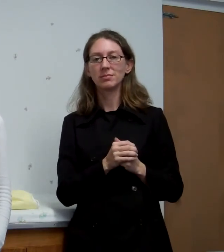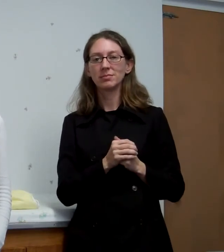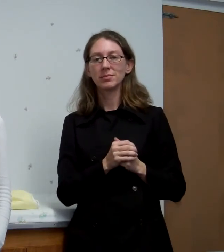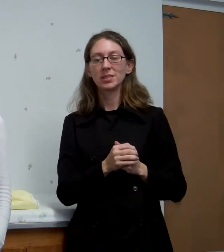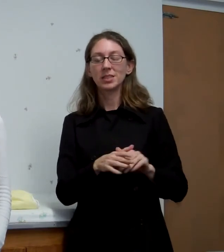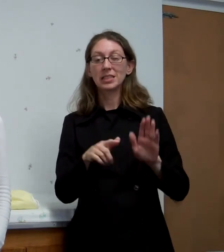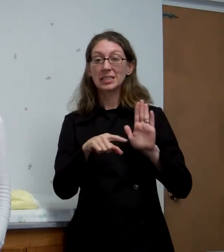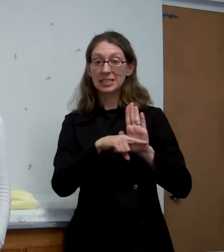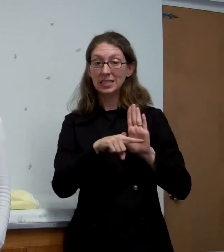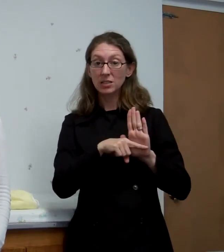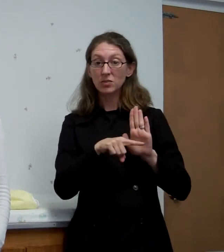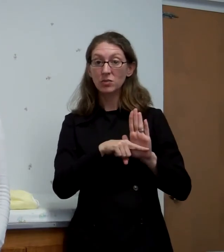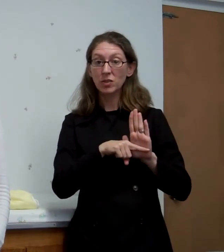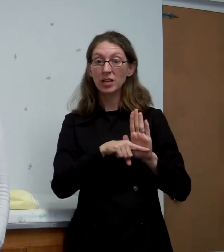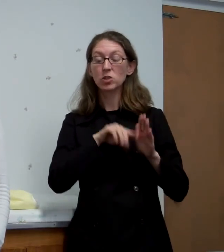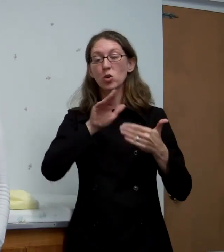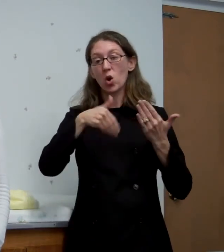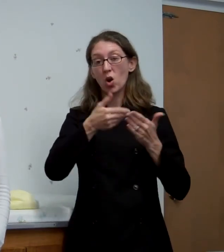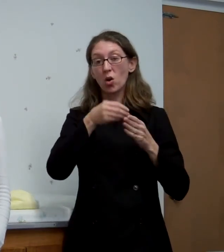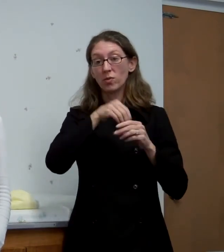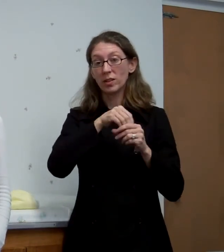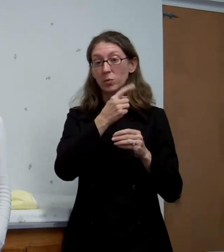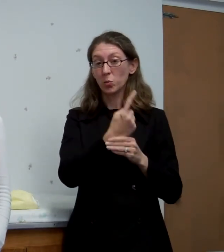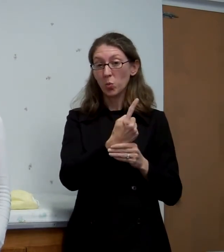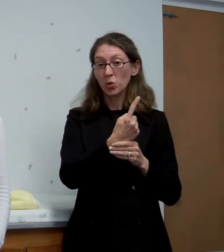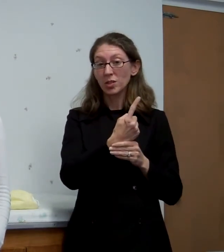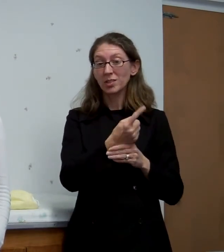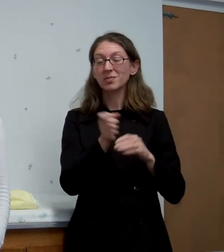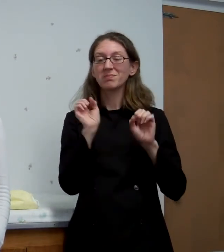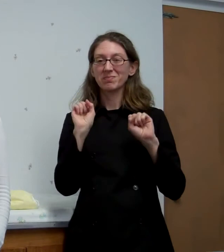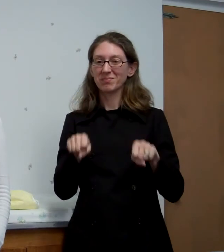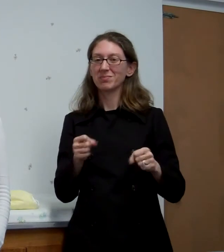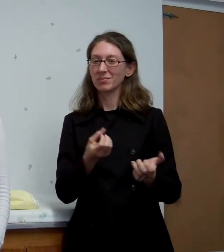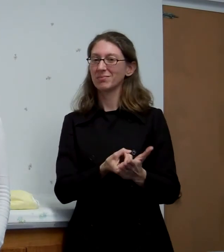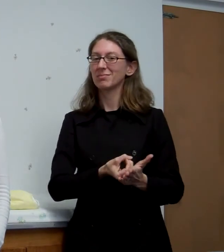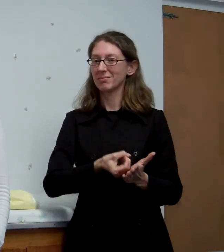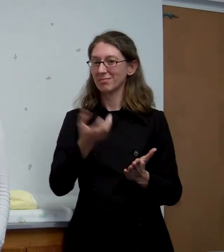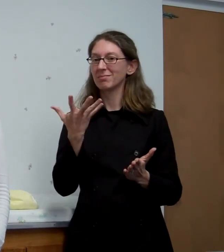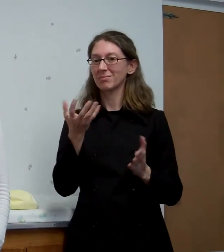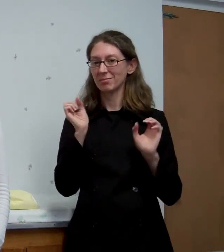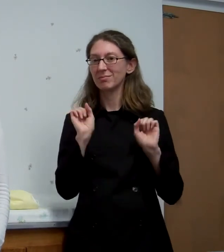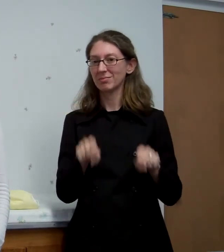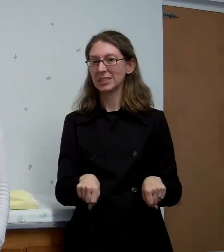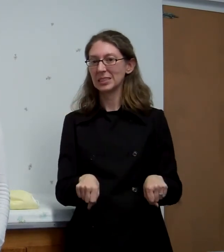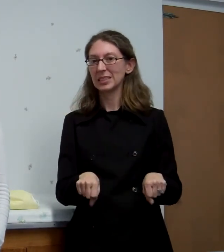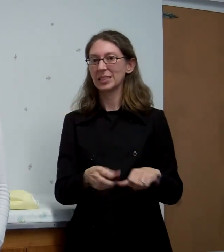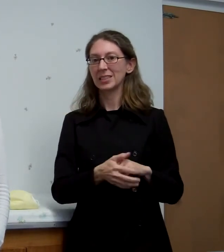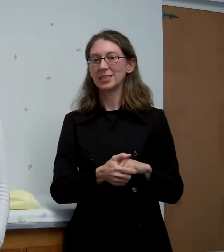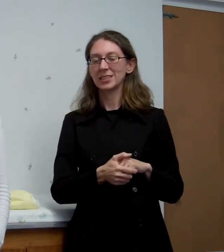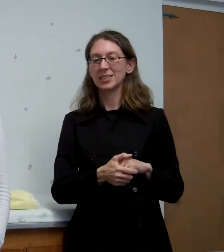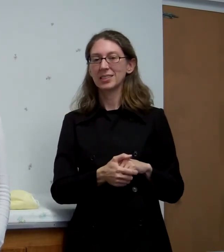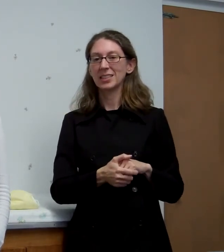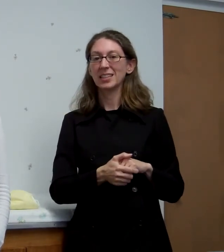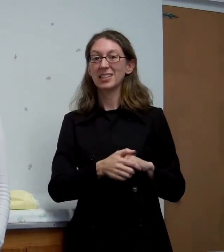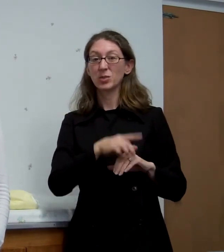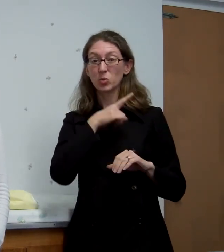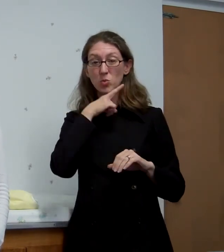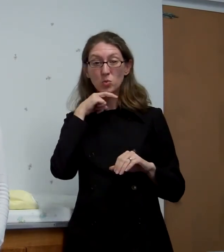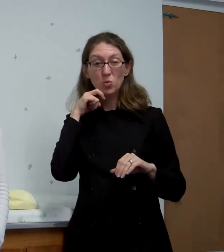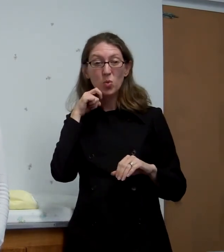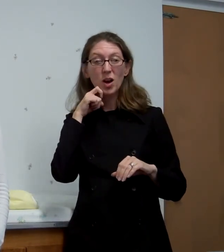Some disadvantages might be that they can be expensive, they may take longer to